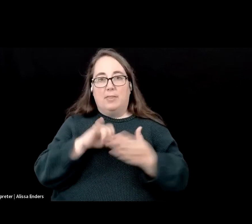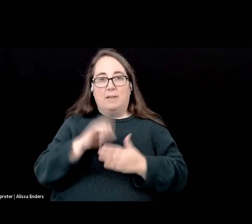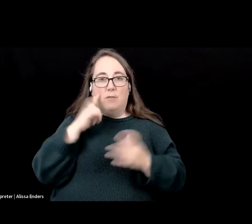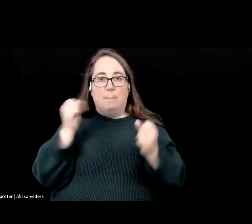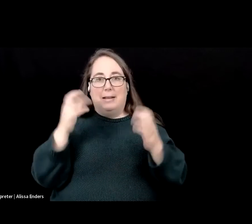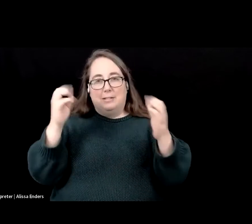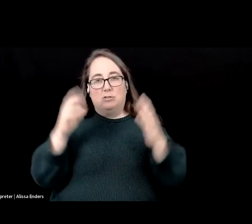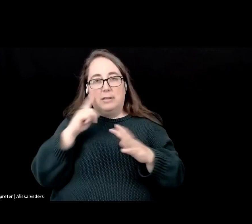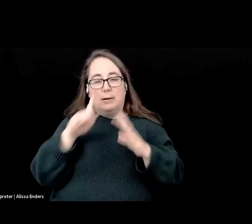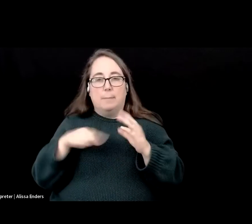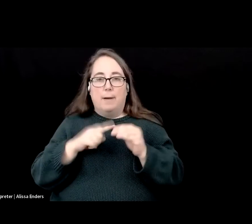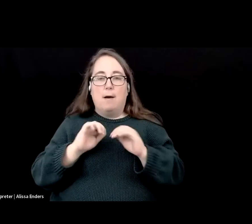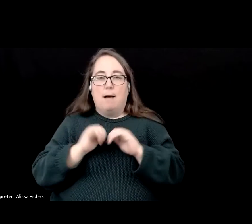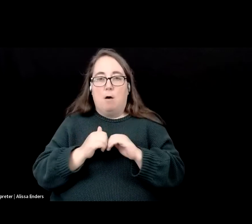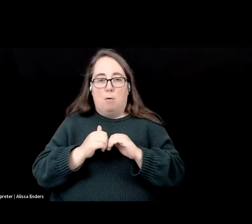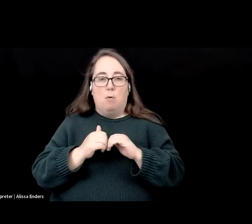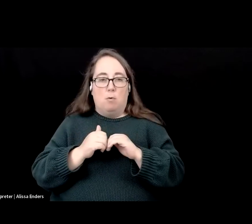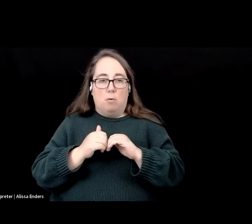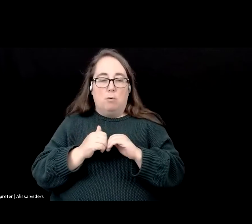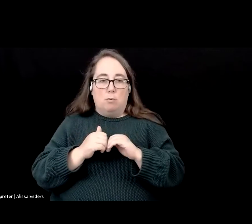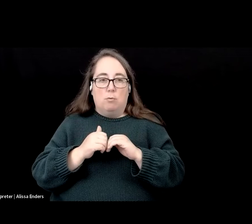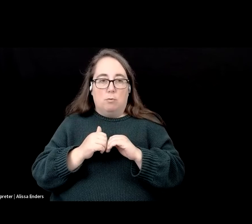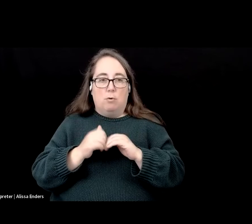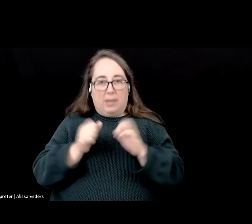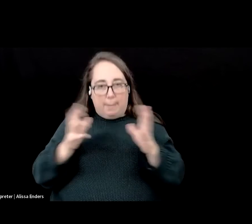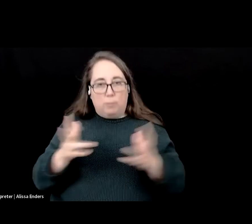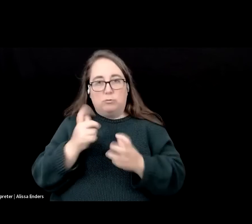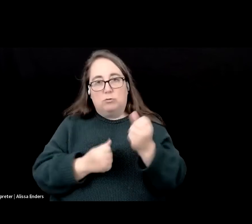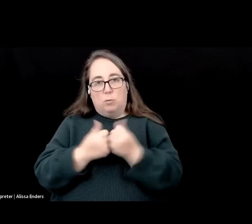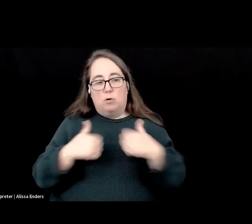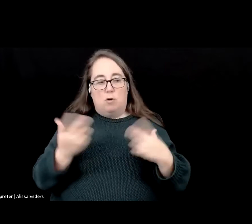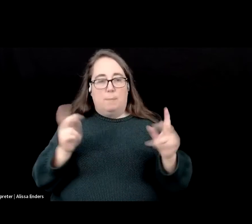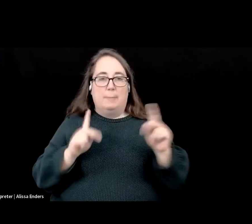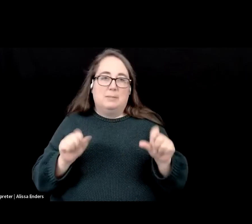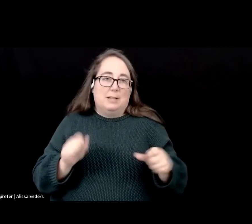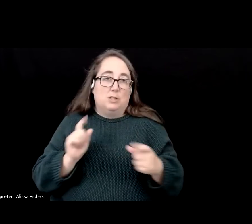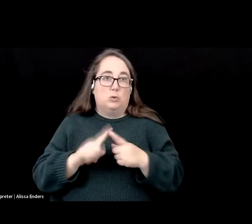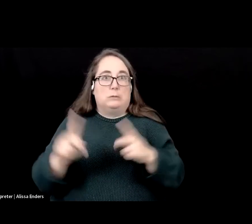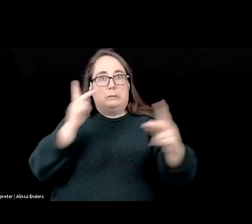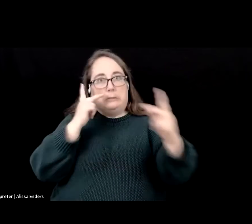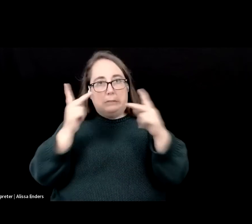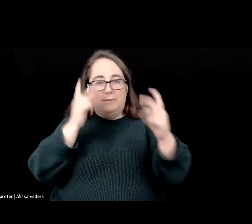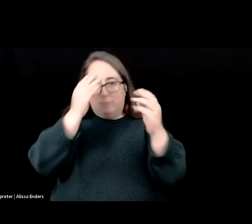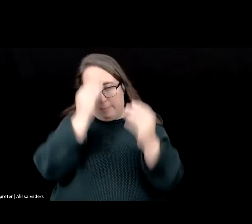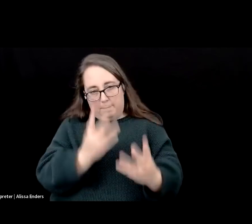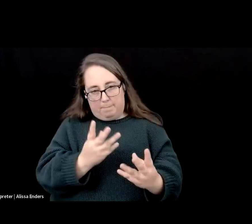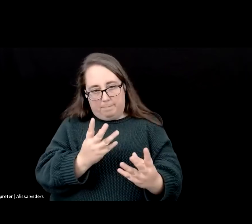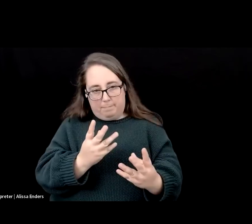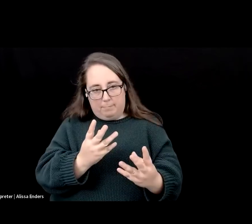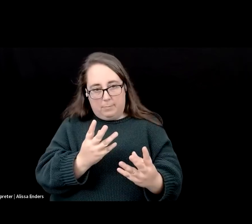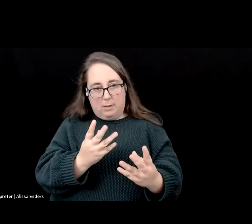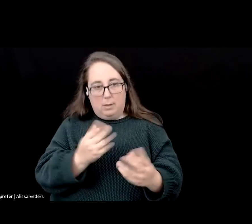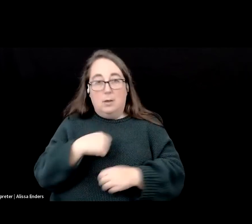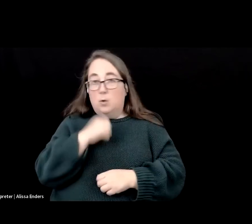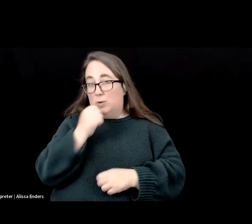thinking in terms of how they can bolster and support young people's ability to see information. Frankly, we don't use the